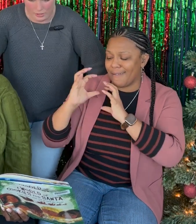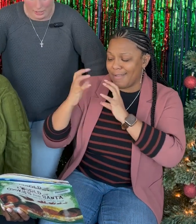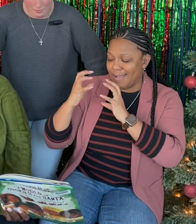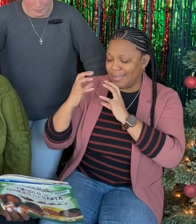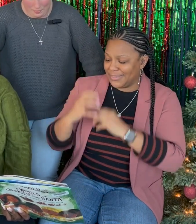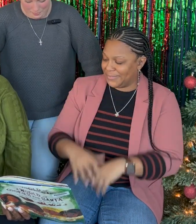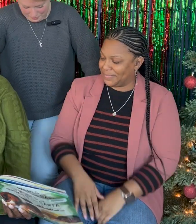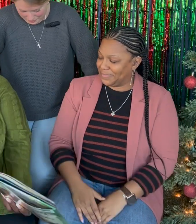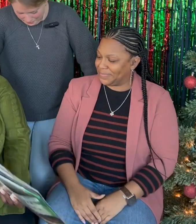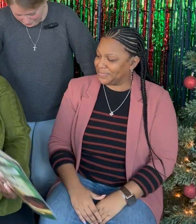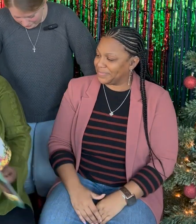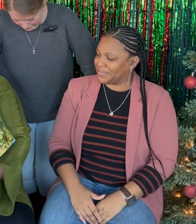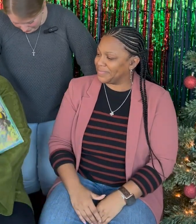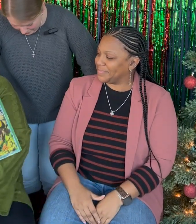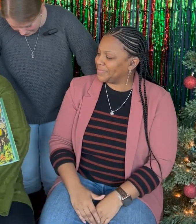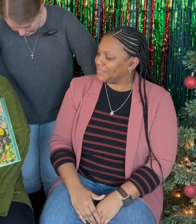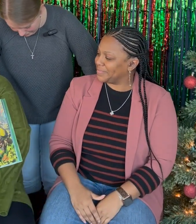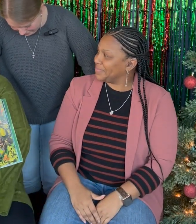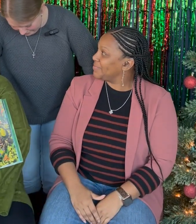with coconut.